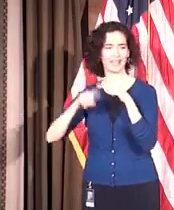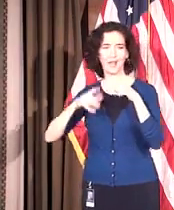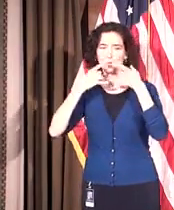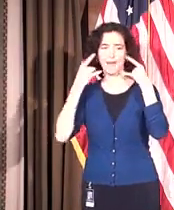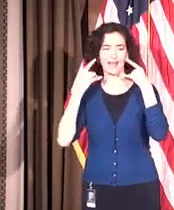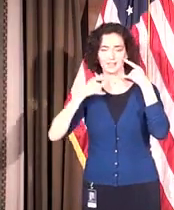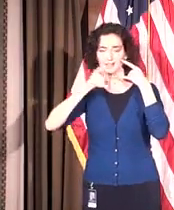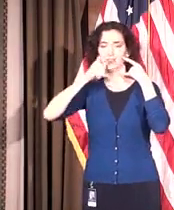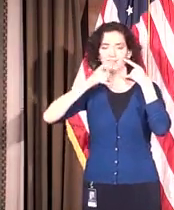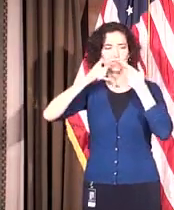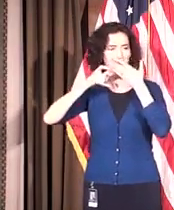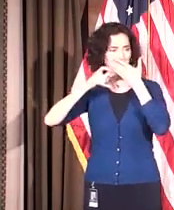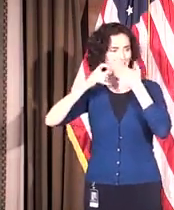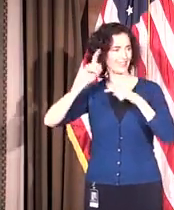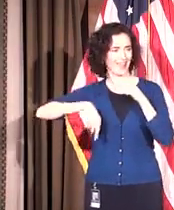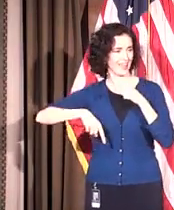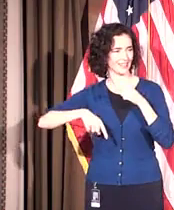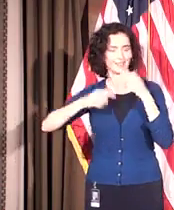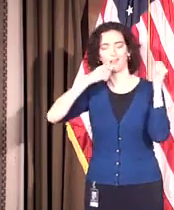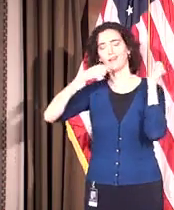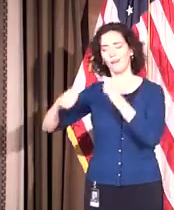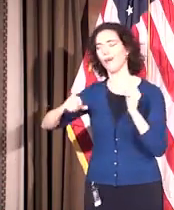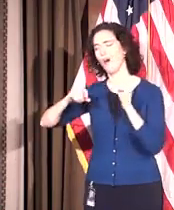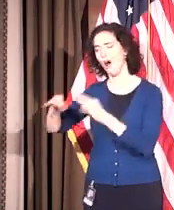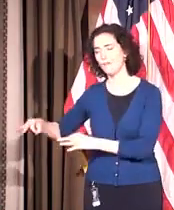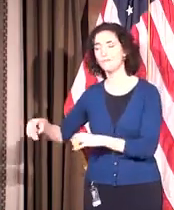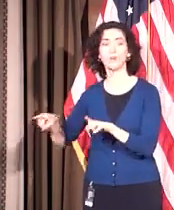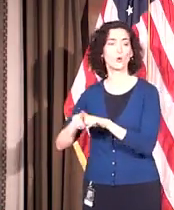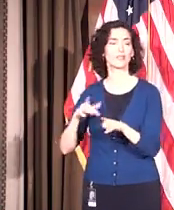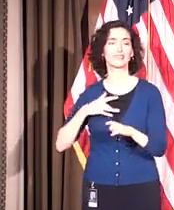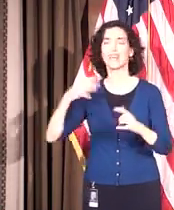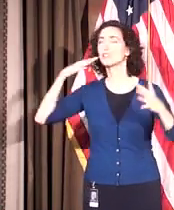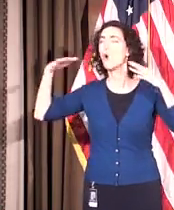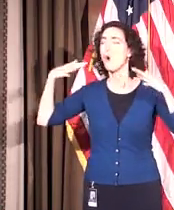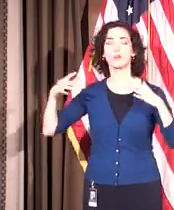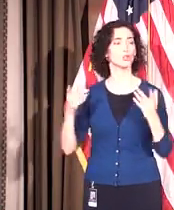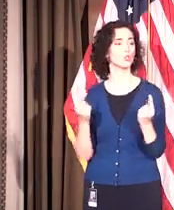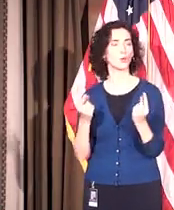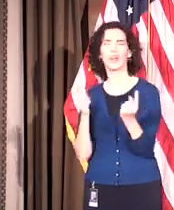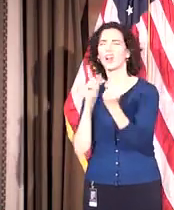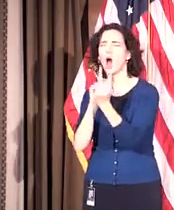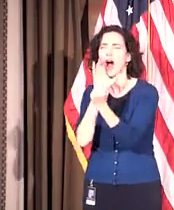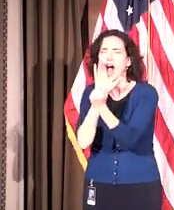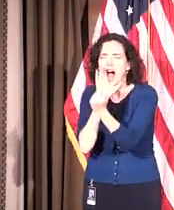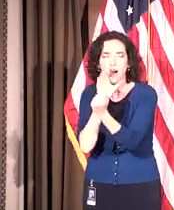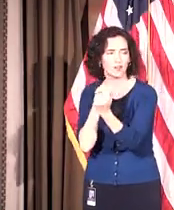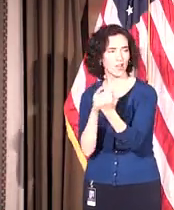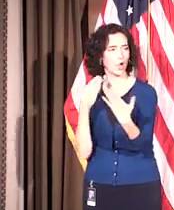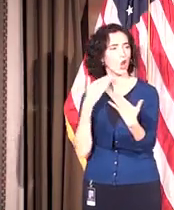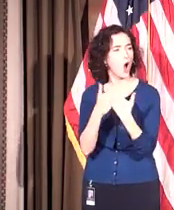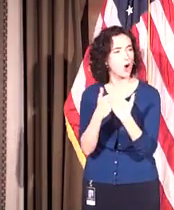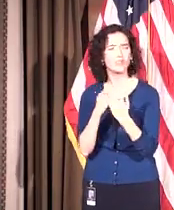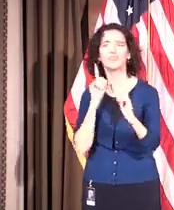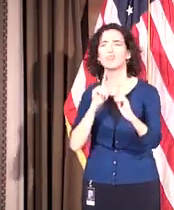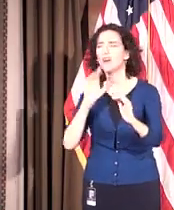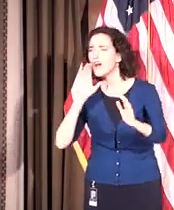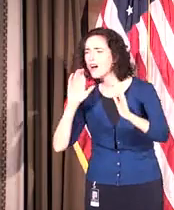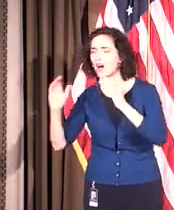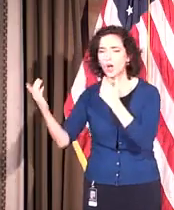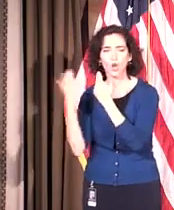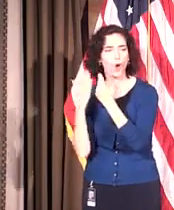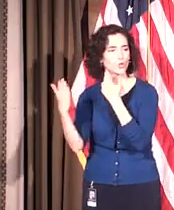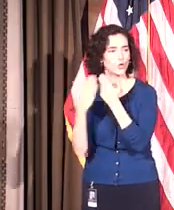on while they're drinking. Typically there's loud noise, and so you have to get closer together so that you can hear and be